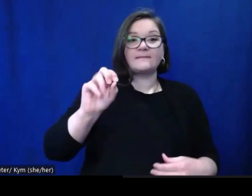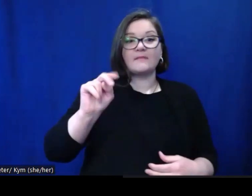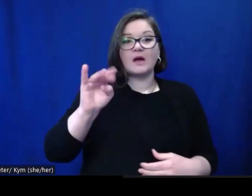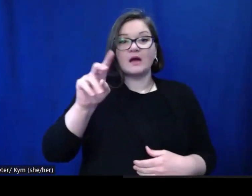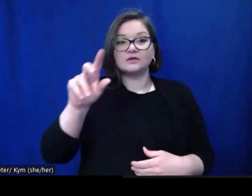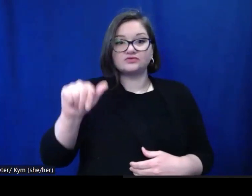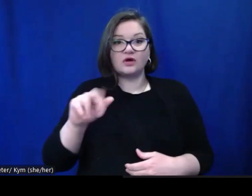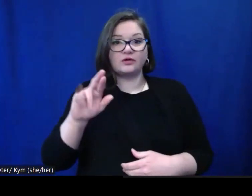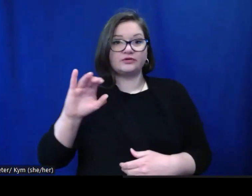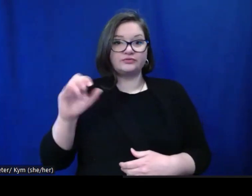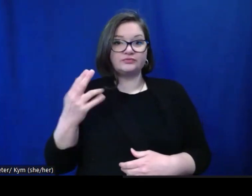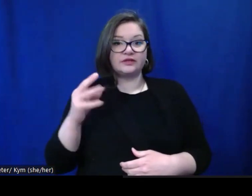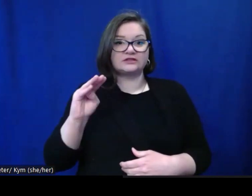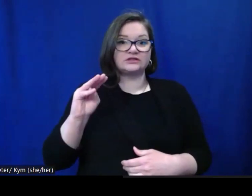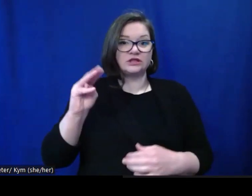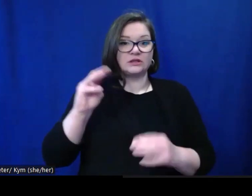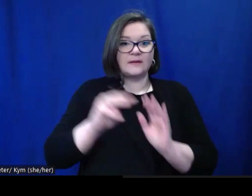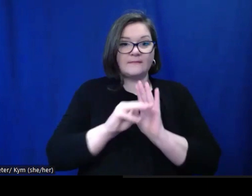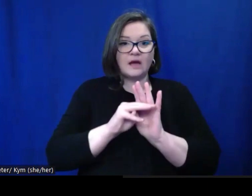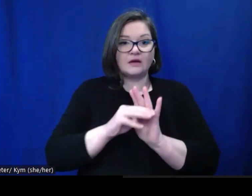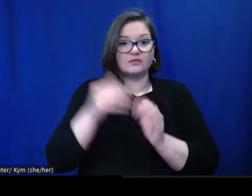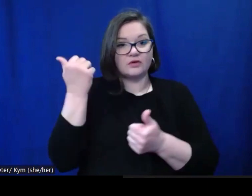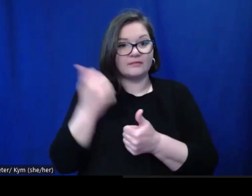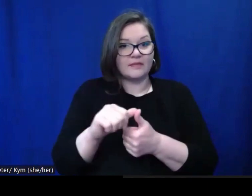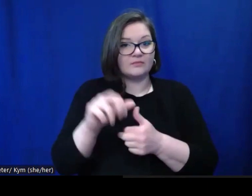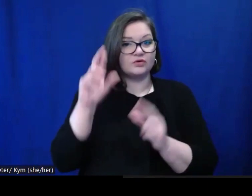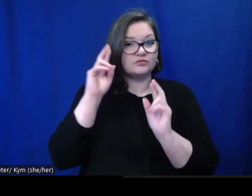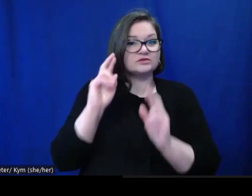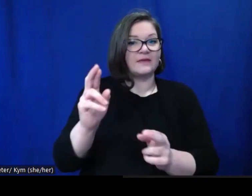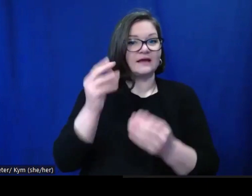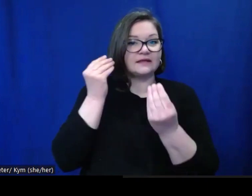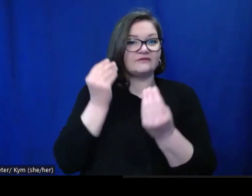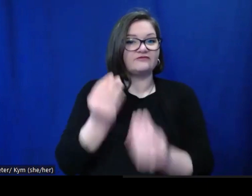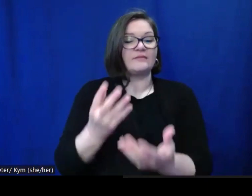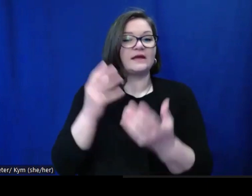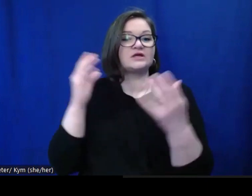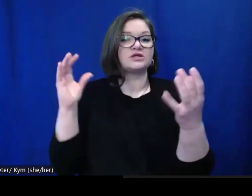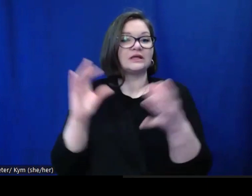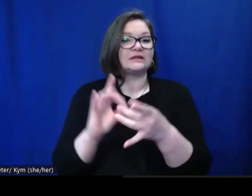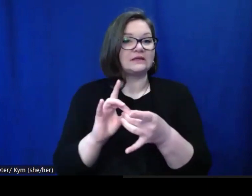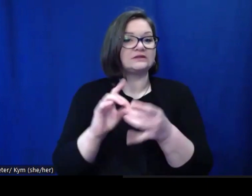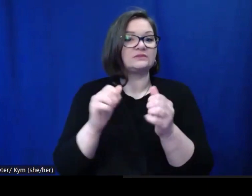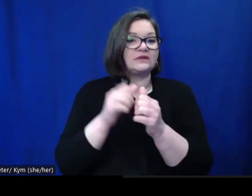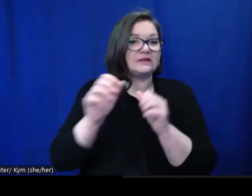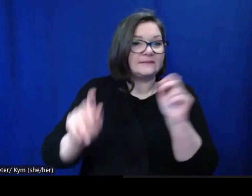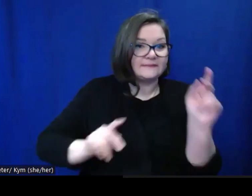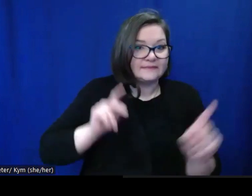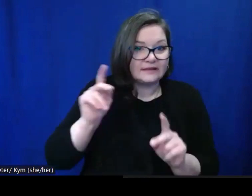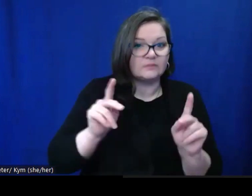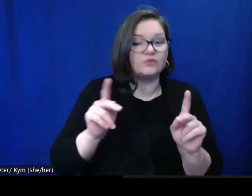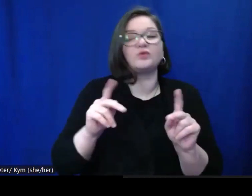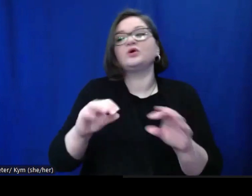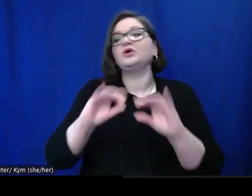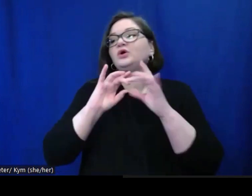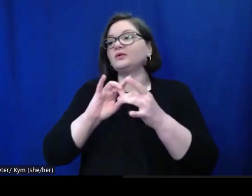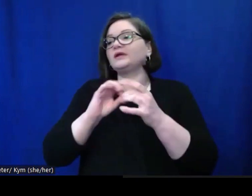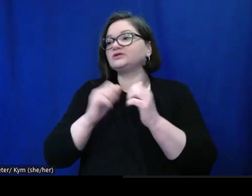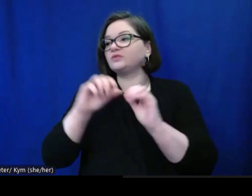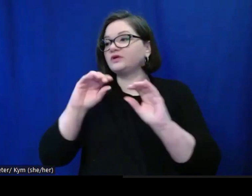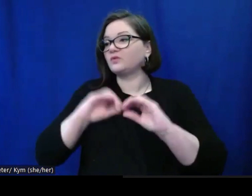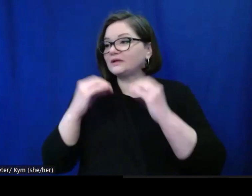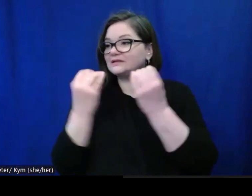remembering respect, information and choices, connection with people, relationships with organizations